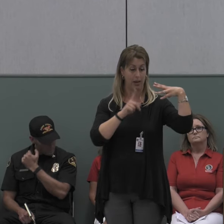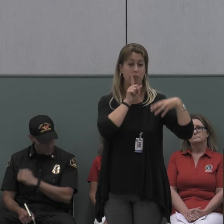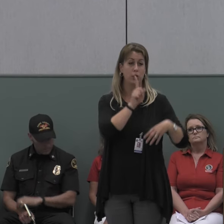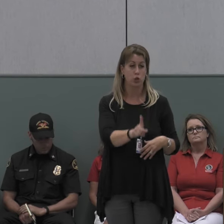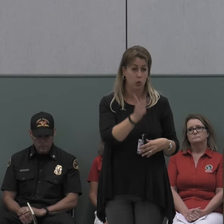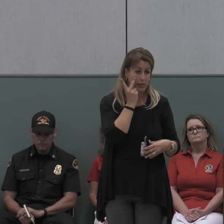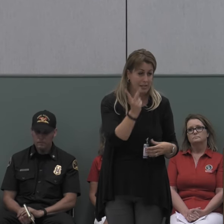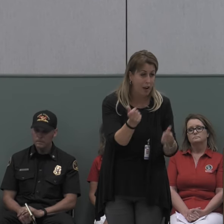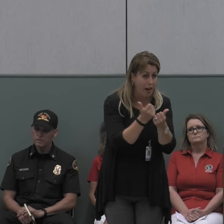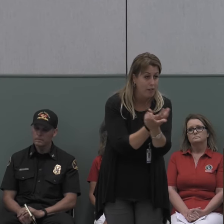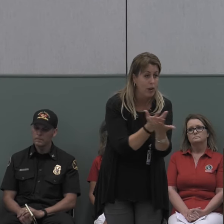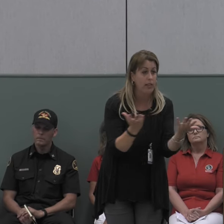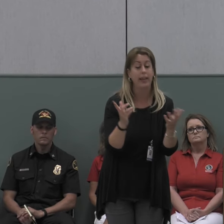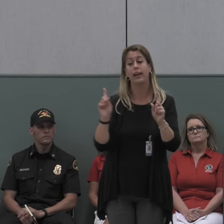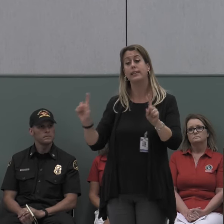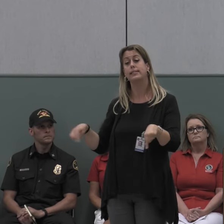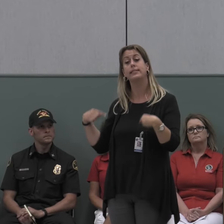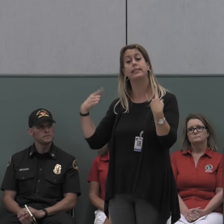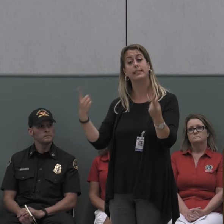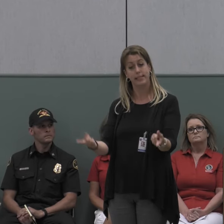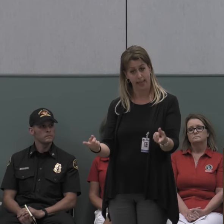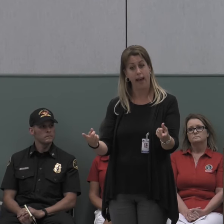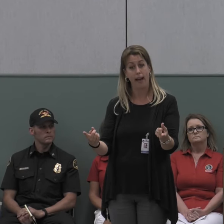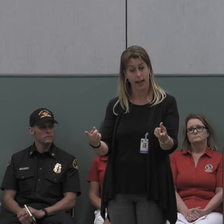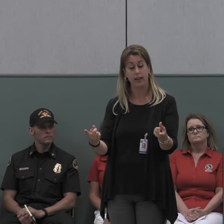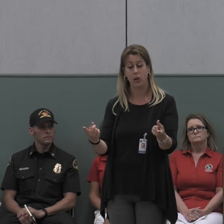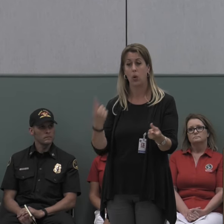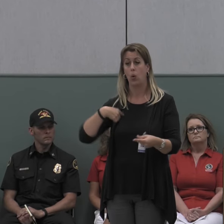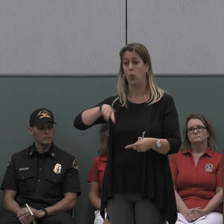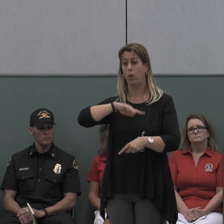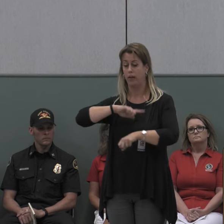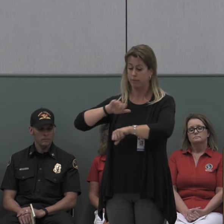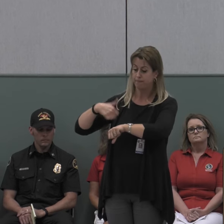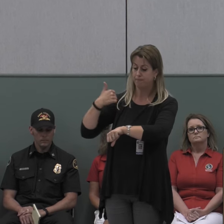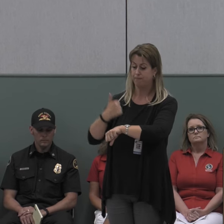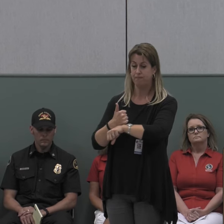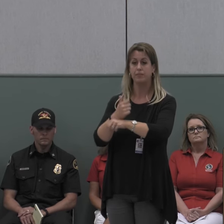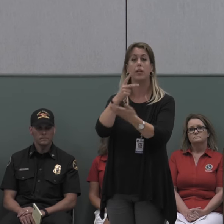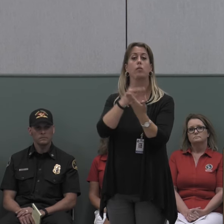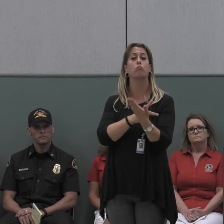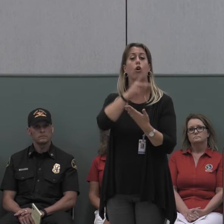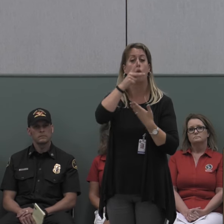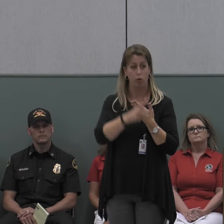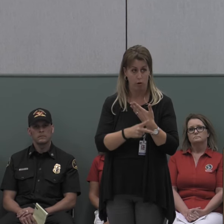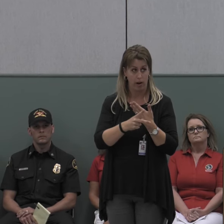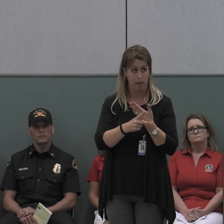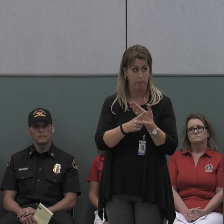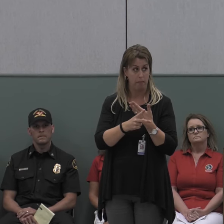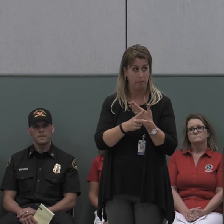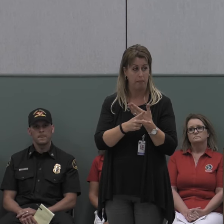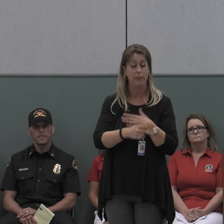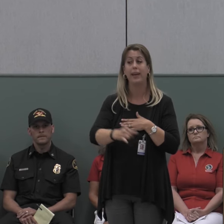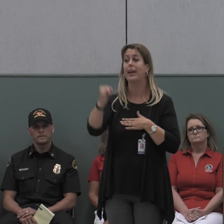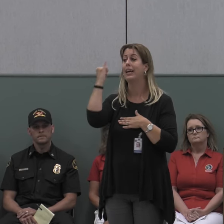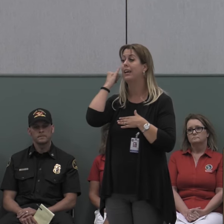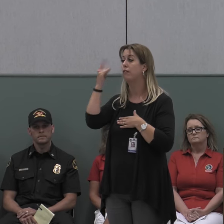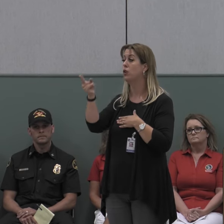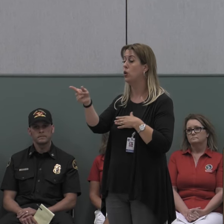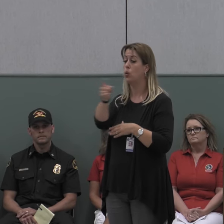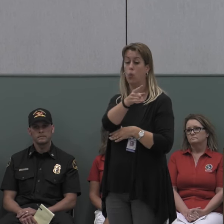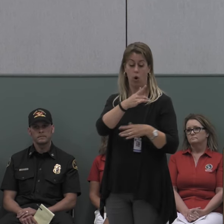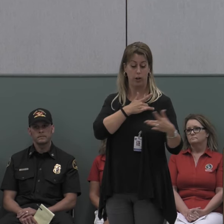Since then, we opened up a program for you to call in if you were worried about the condition of your